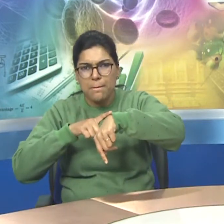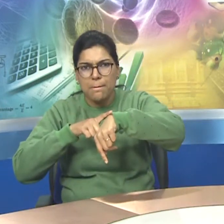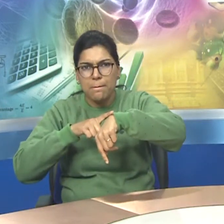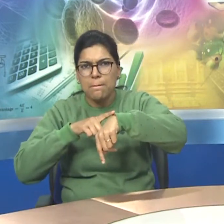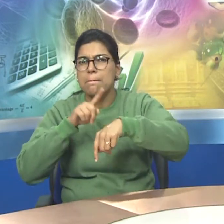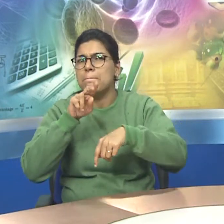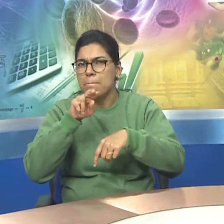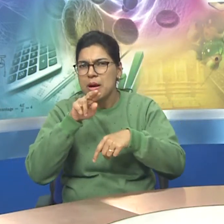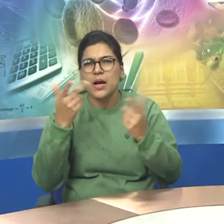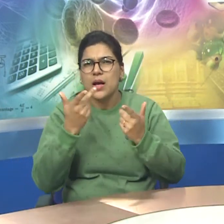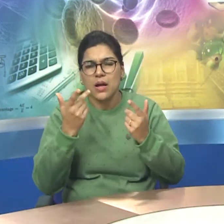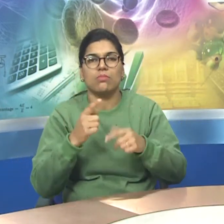no time.